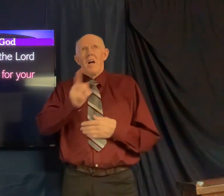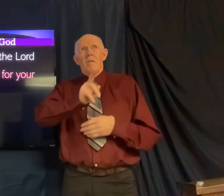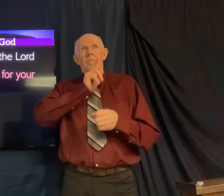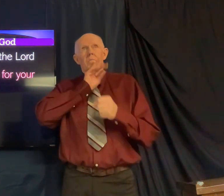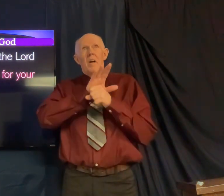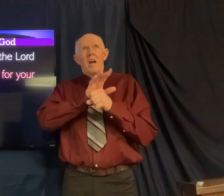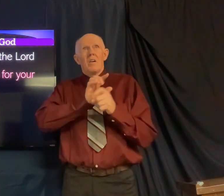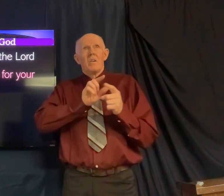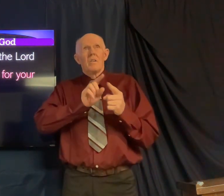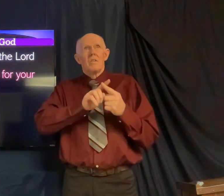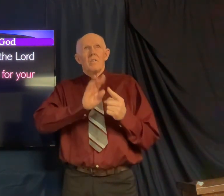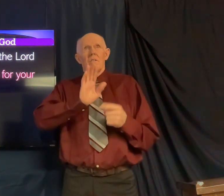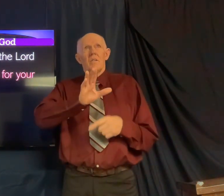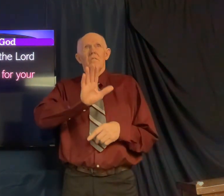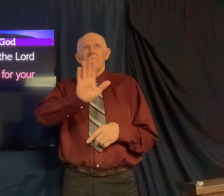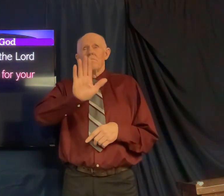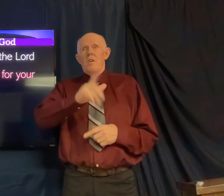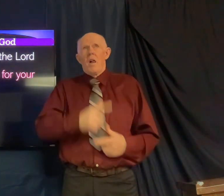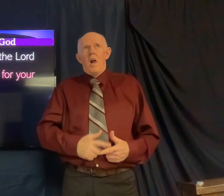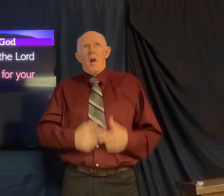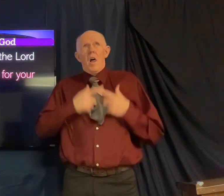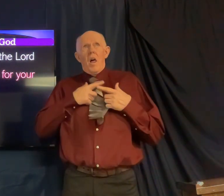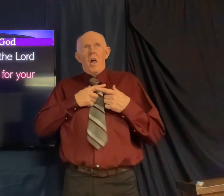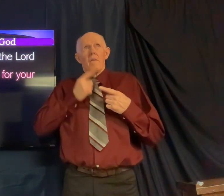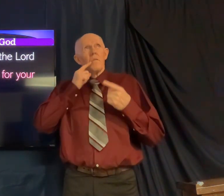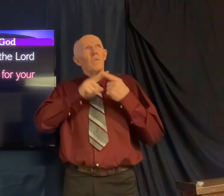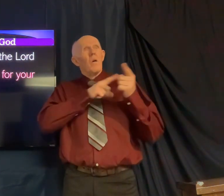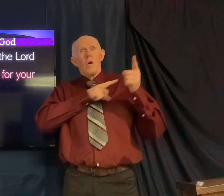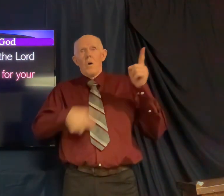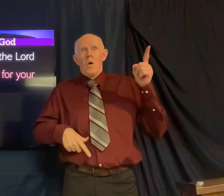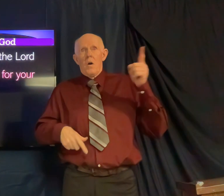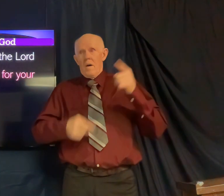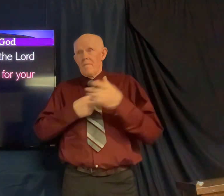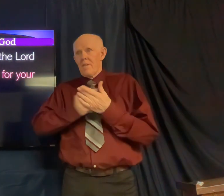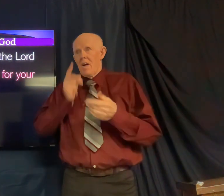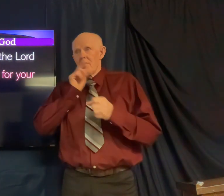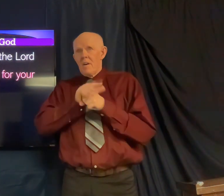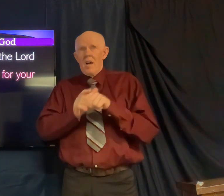Do you fail in your promises for your life to the Lord?